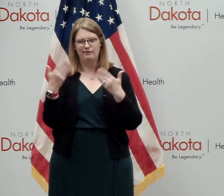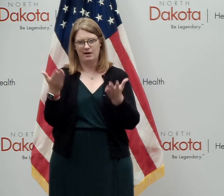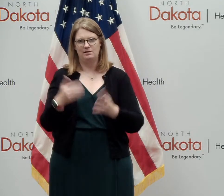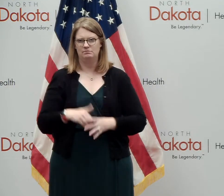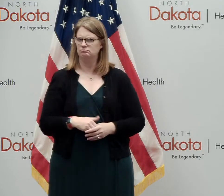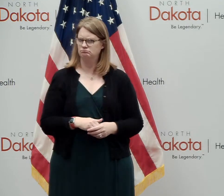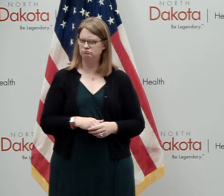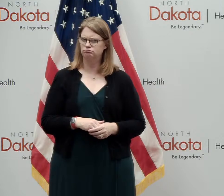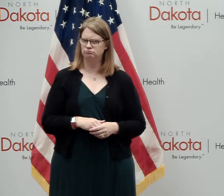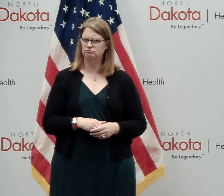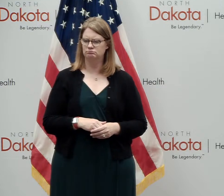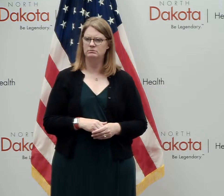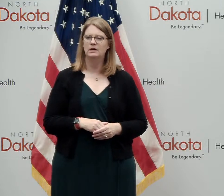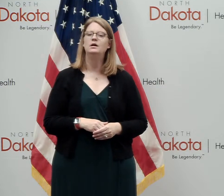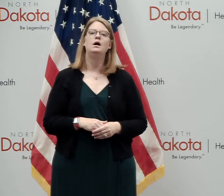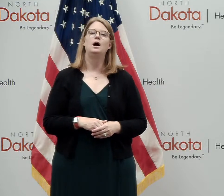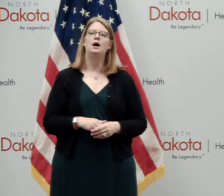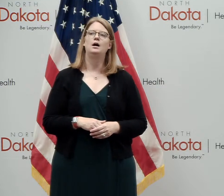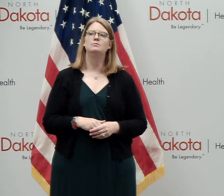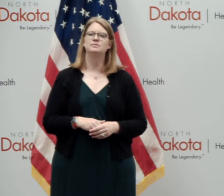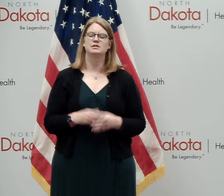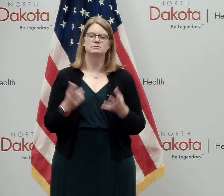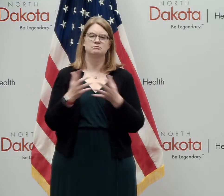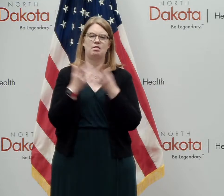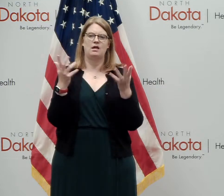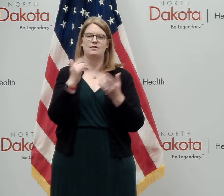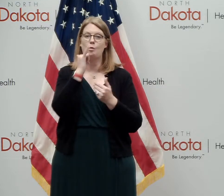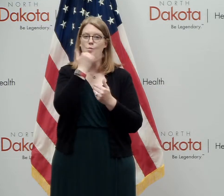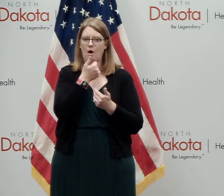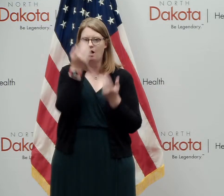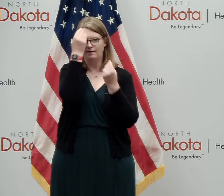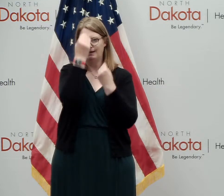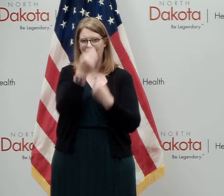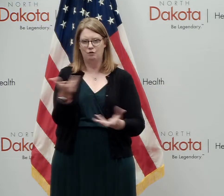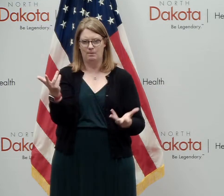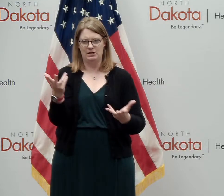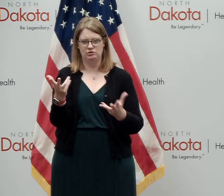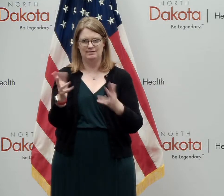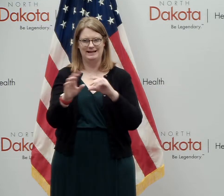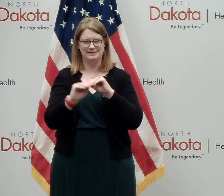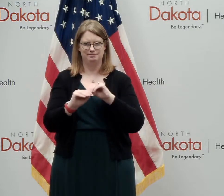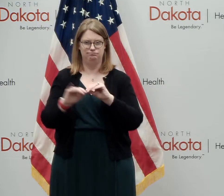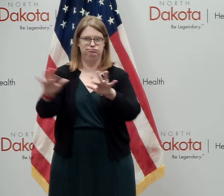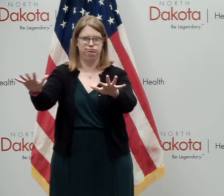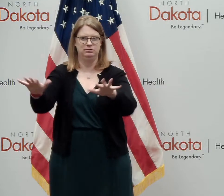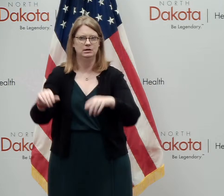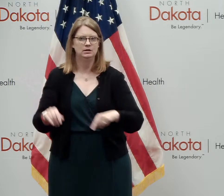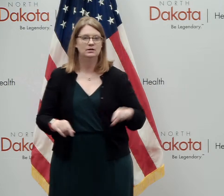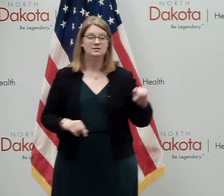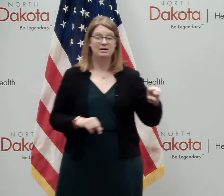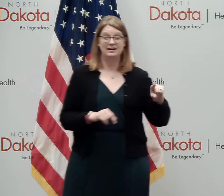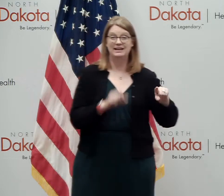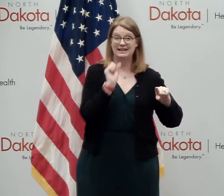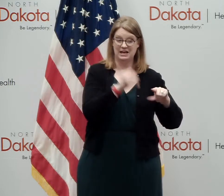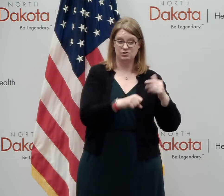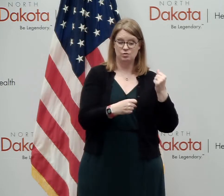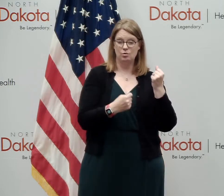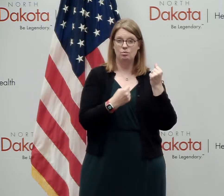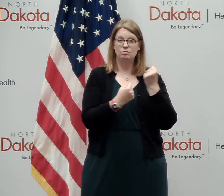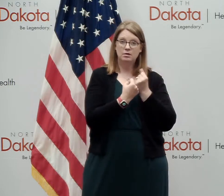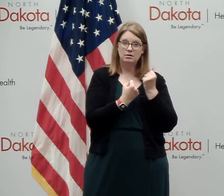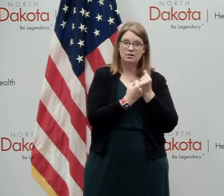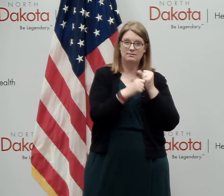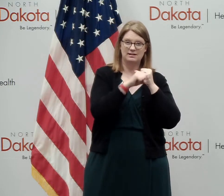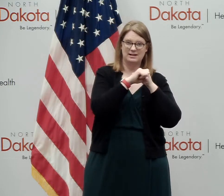internet on the other side of this. And so, whether or not, I guess the question is not, can you do a campaign that has